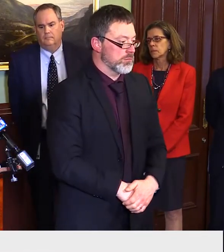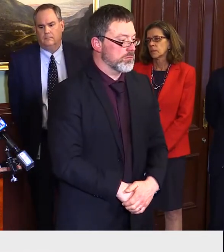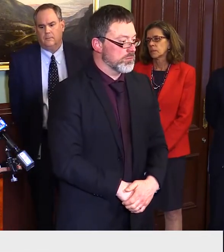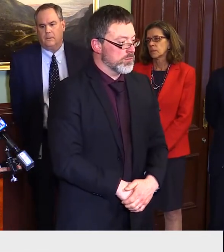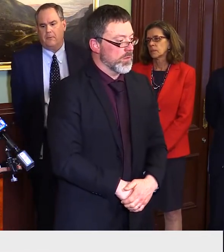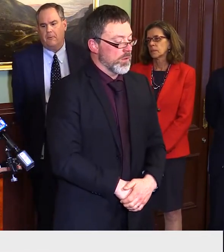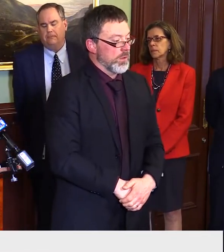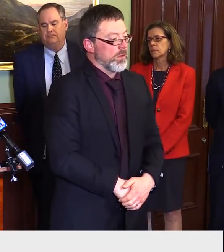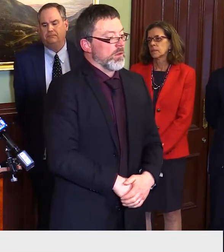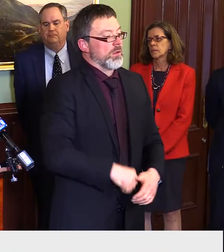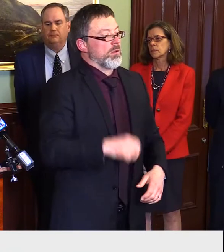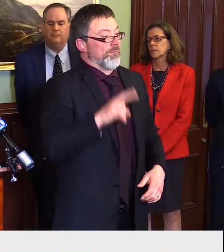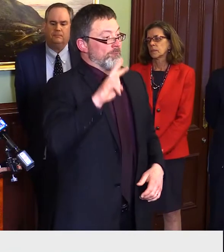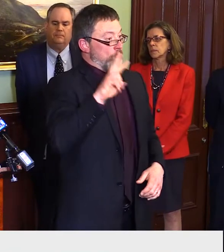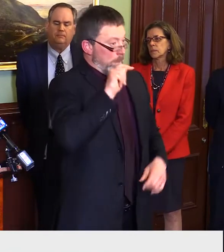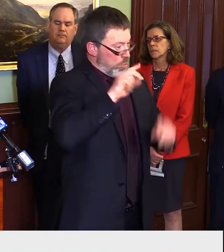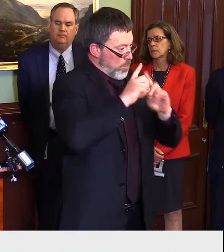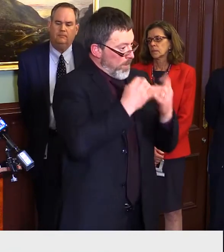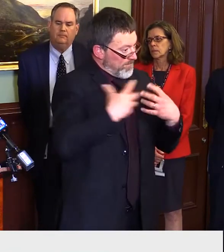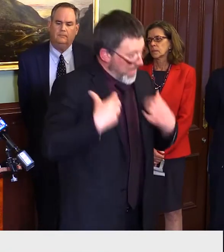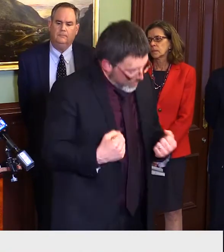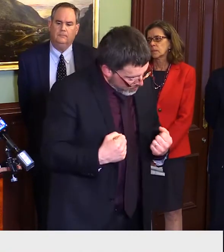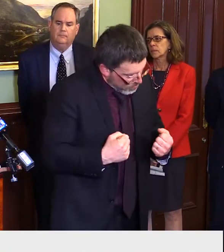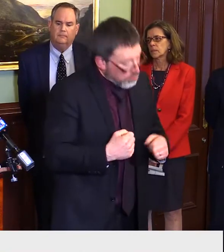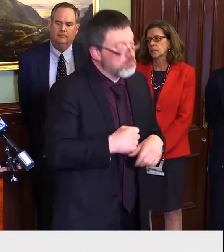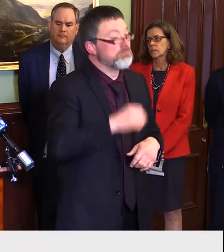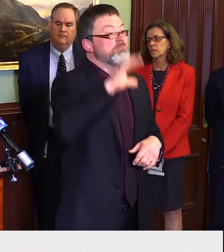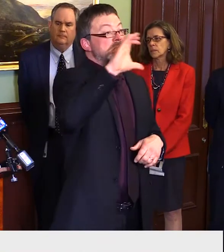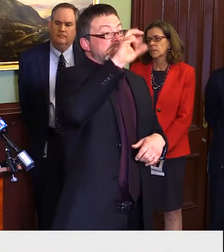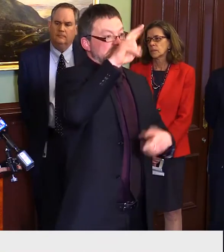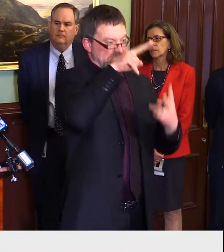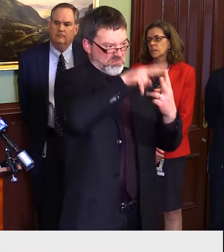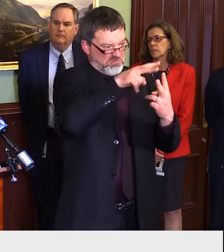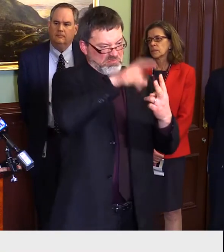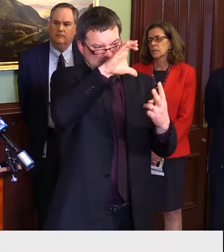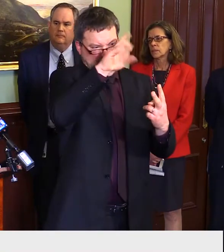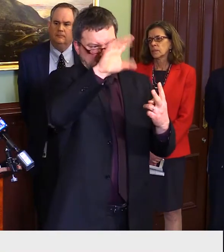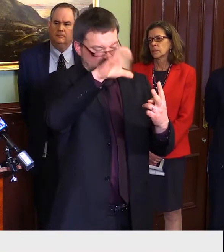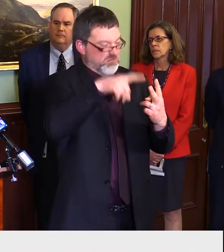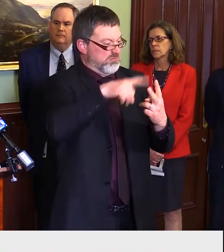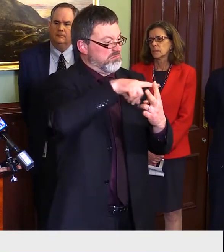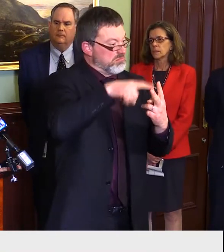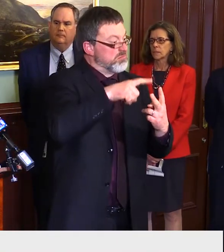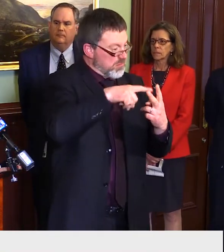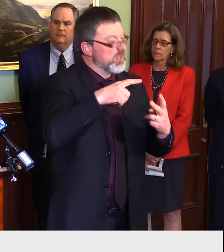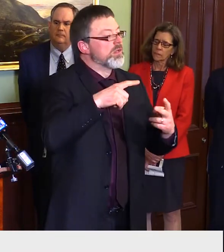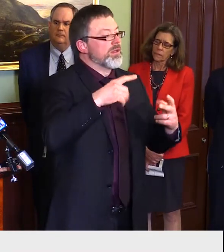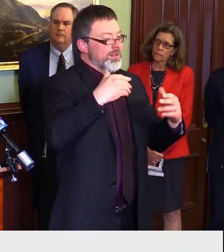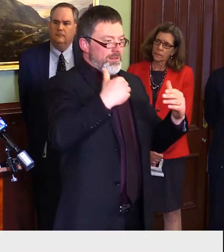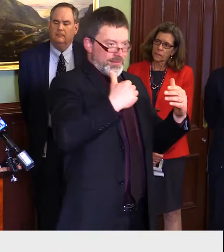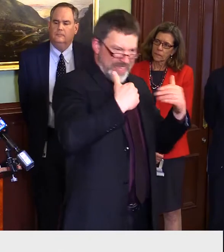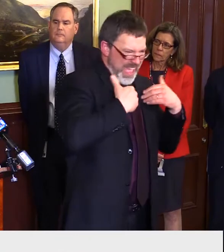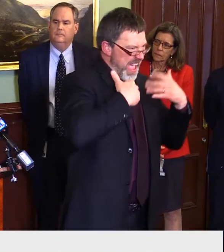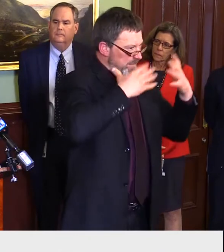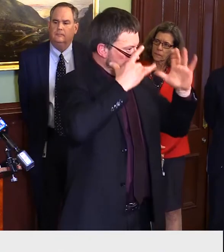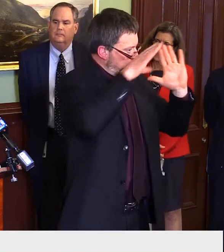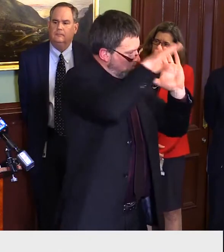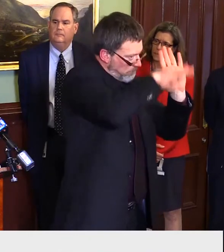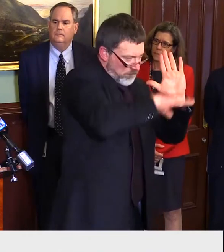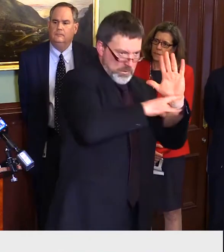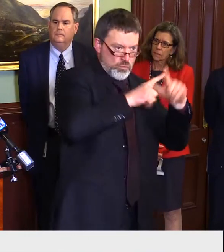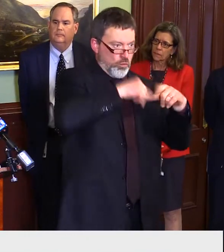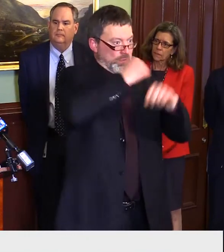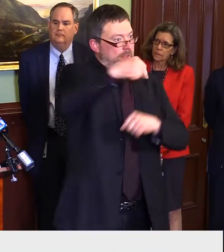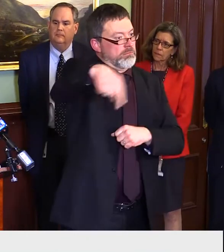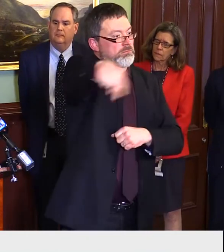long-term care providers. It's important to remember that in addition to facilities, we have vulnerable Vermonters receiving critical services in